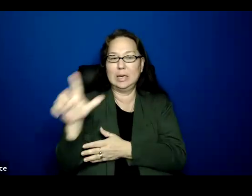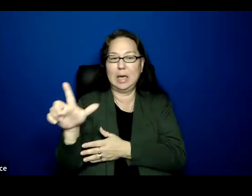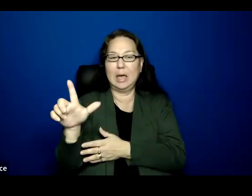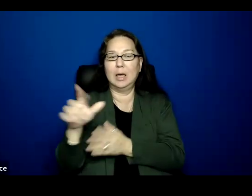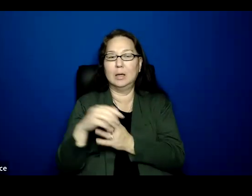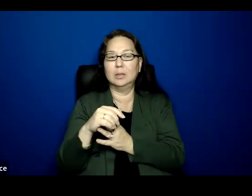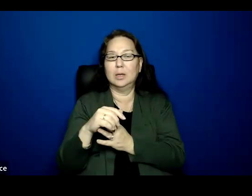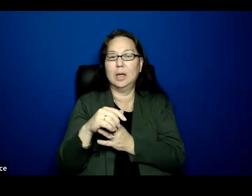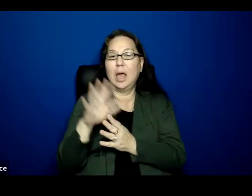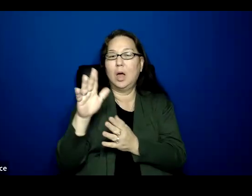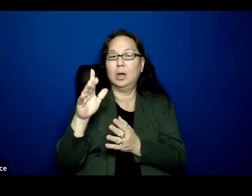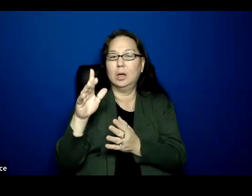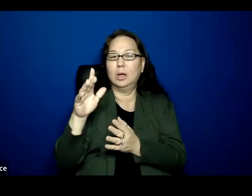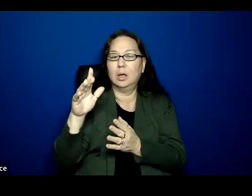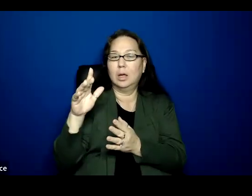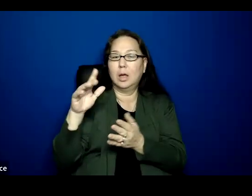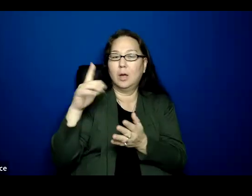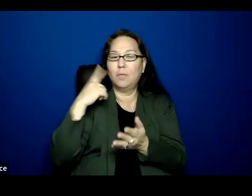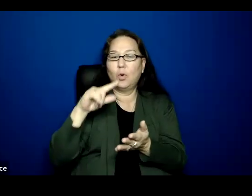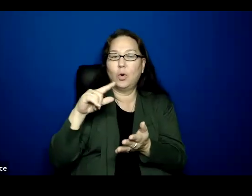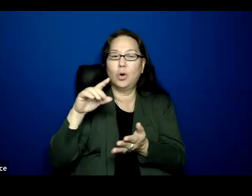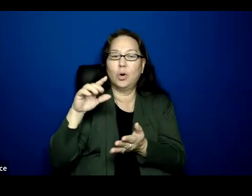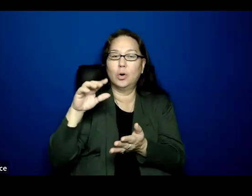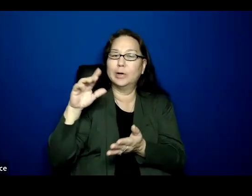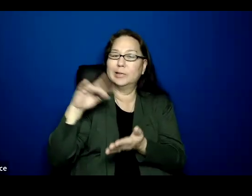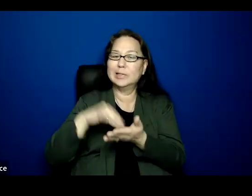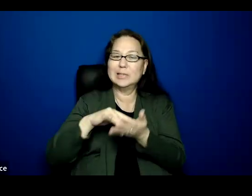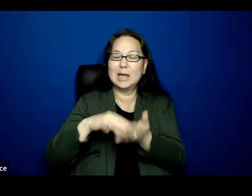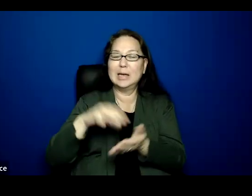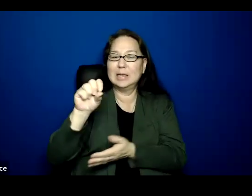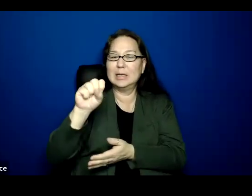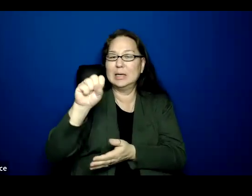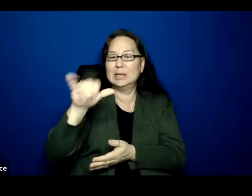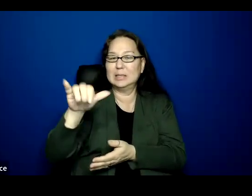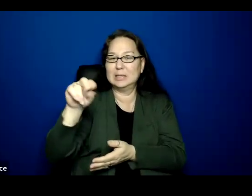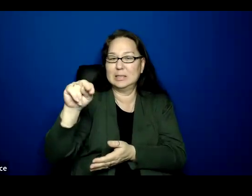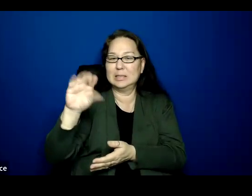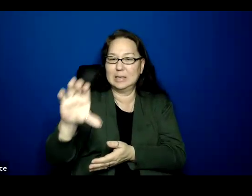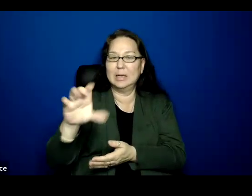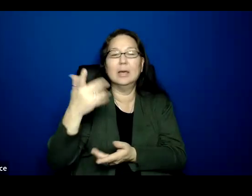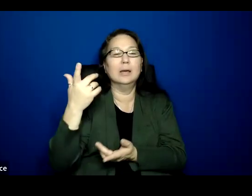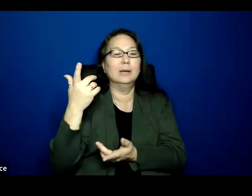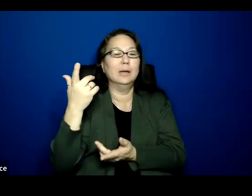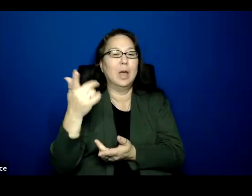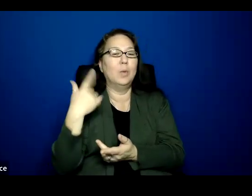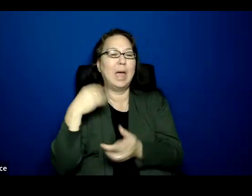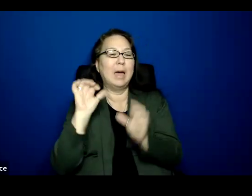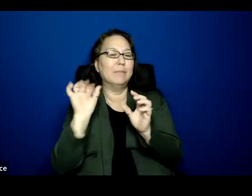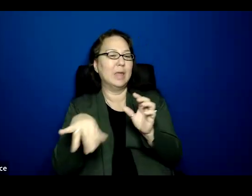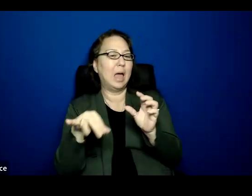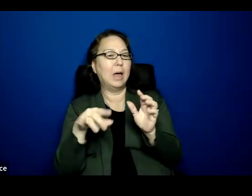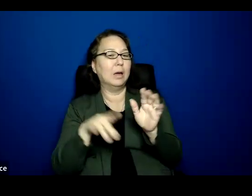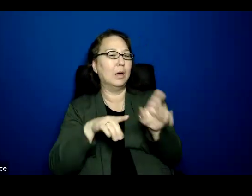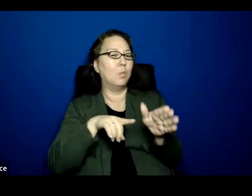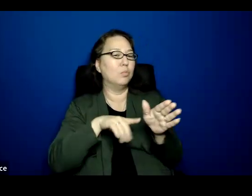year, we have social studies for SAVIS, for Democratic Knowledge Project. So we have that professional learning ongoing. And when we saw a need to